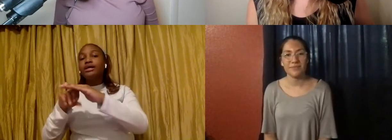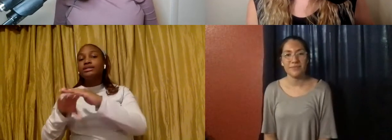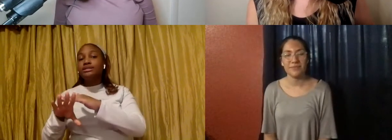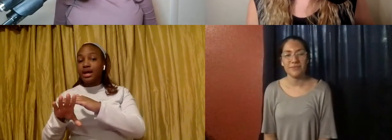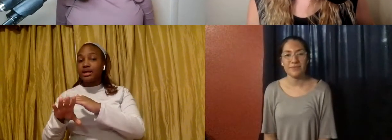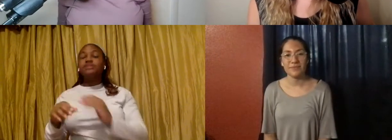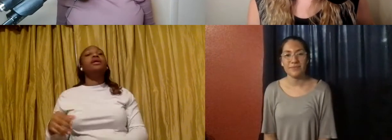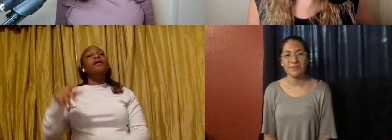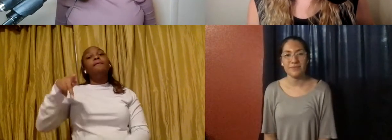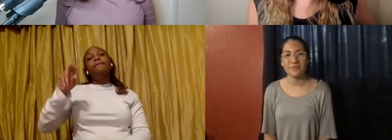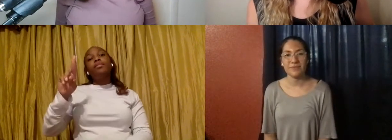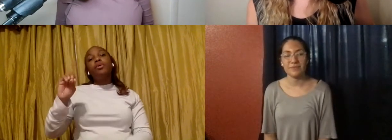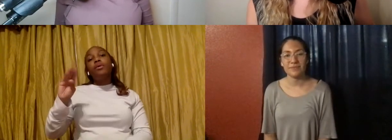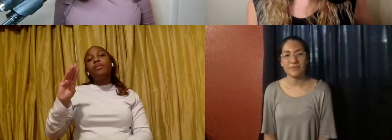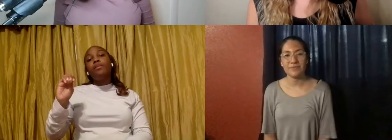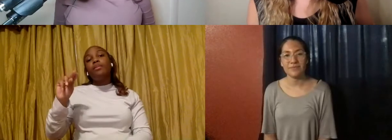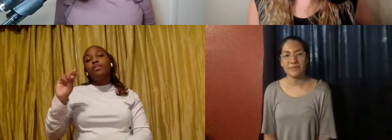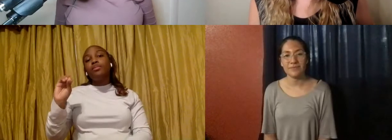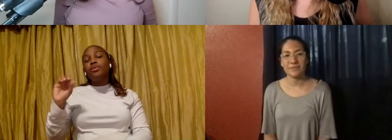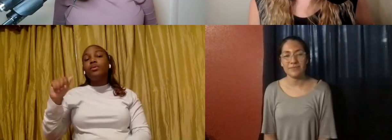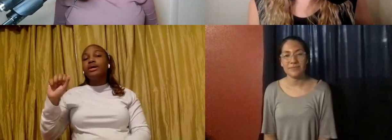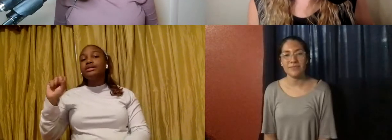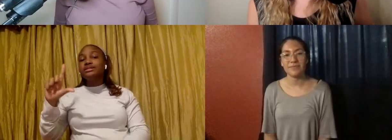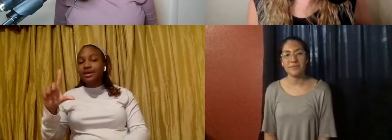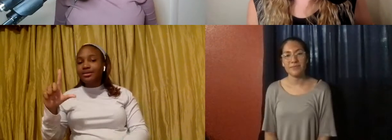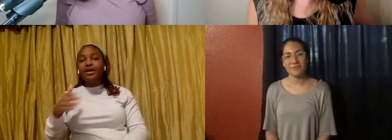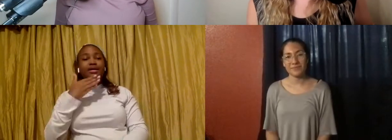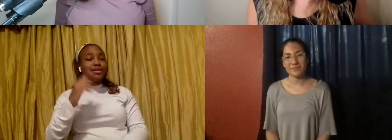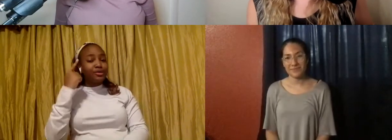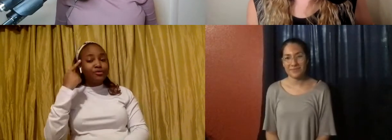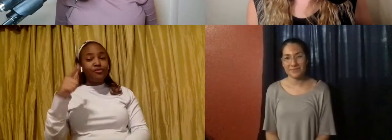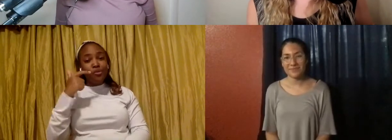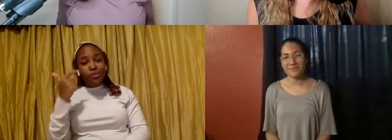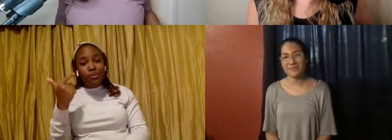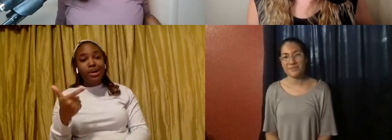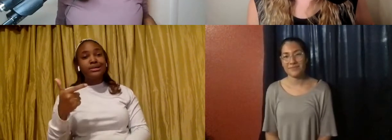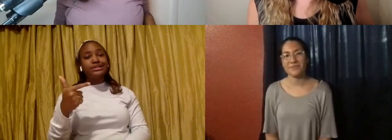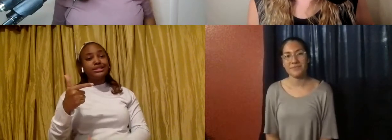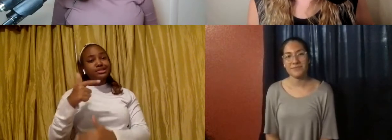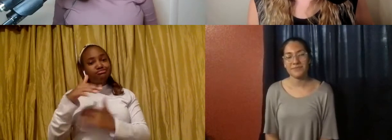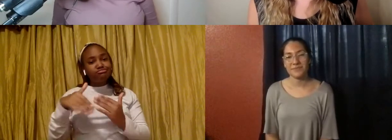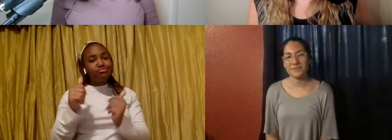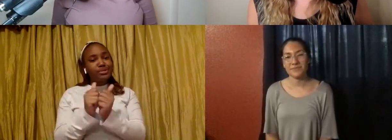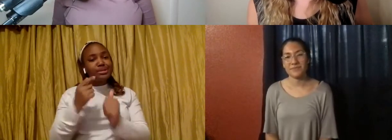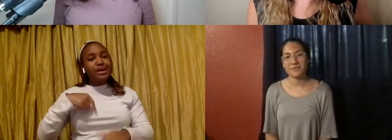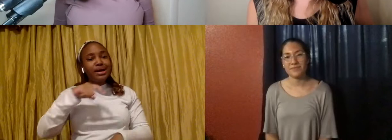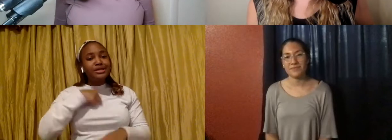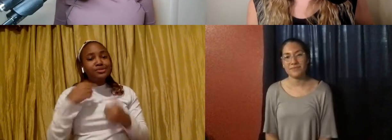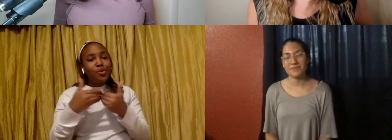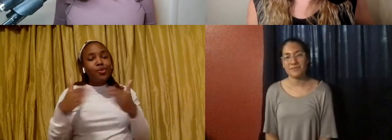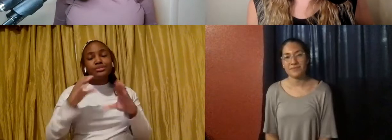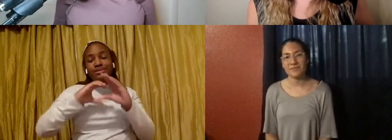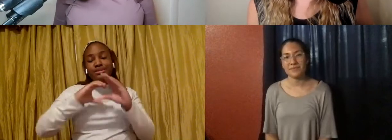Thank you so much for spending a little bit of time with us and really just being able to and open to conversations that, like we